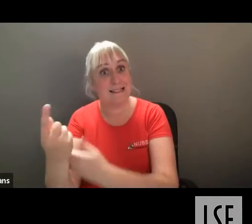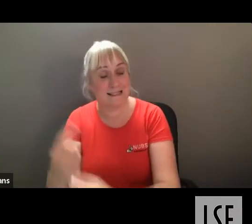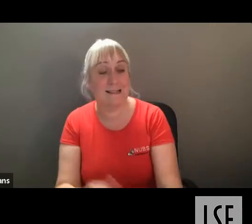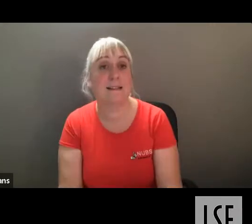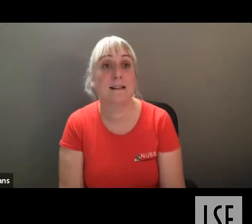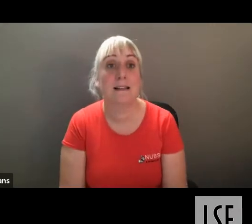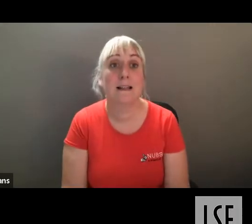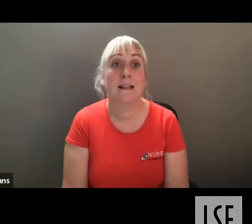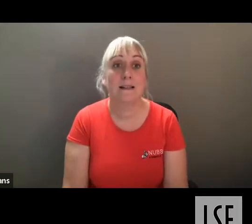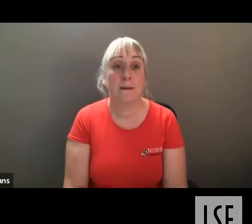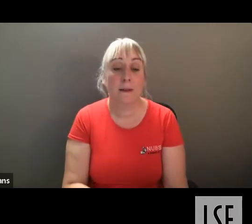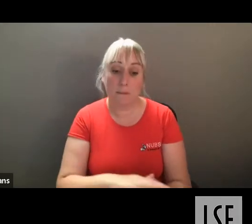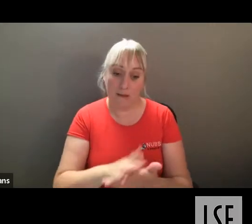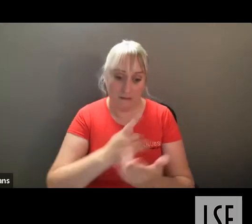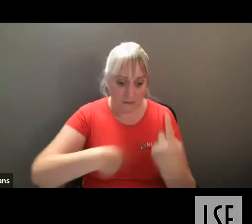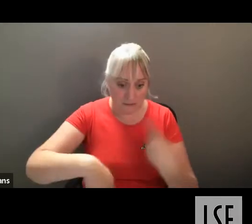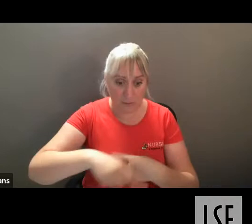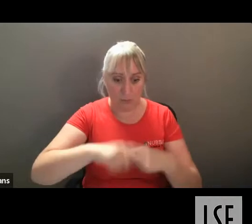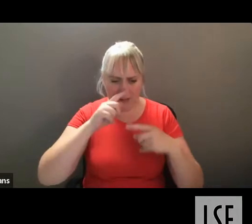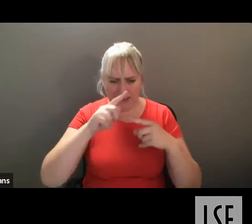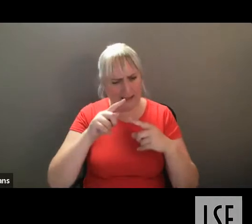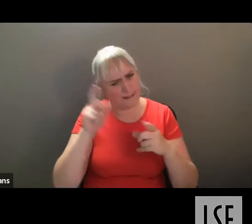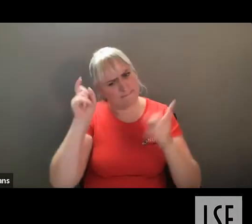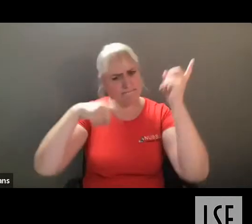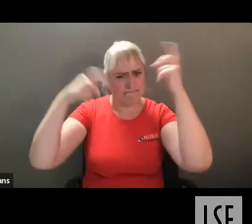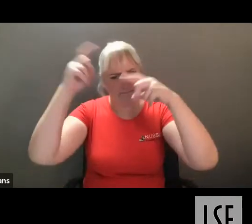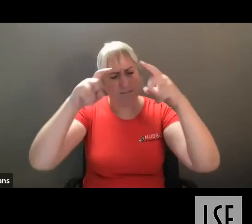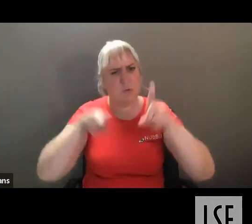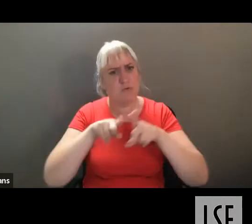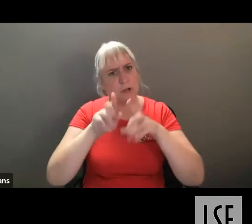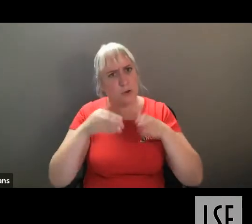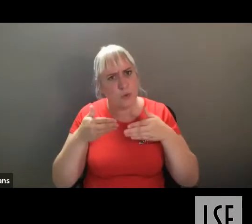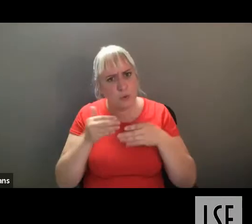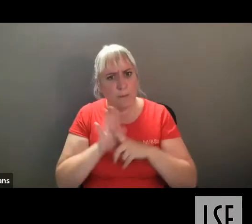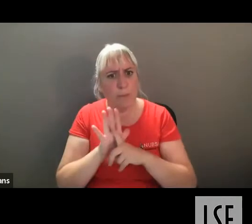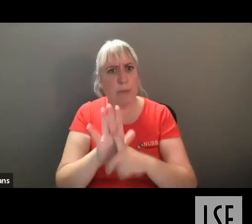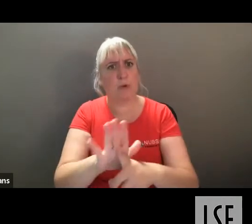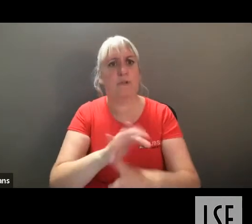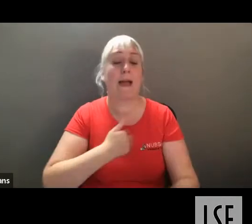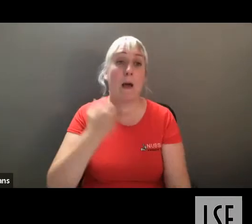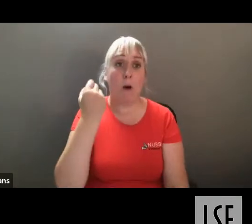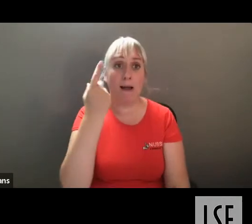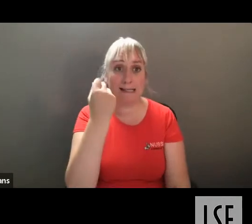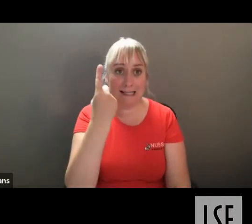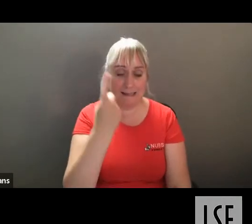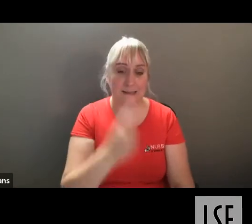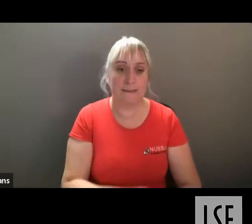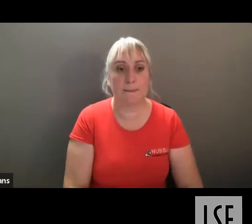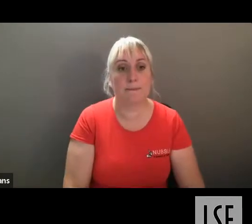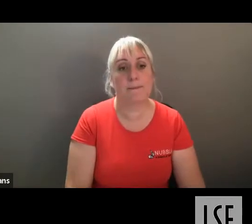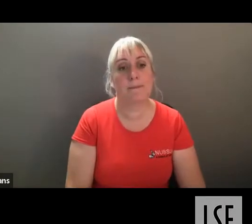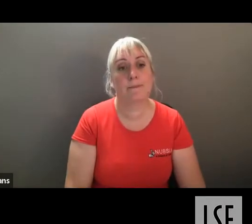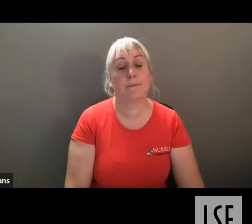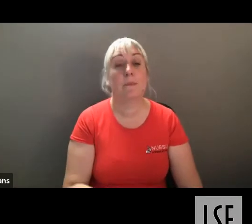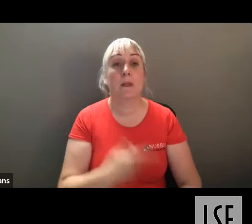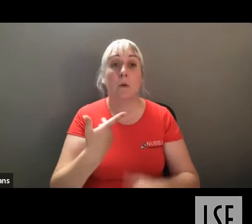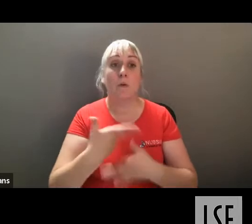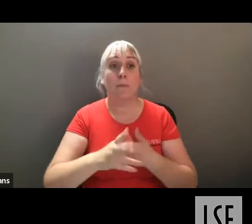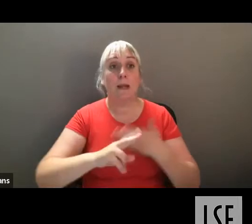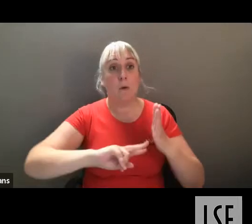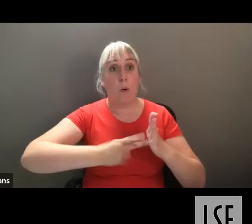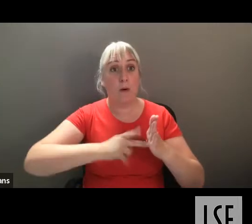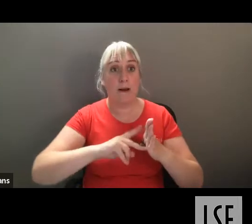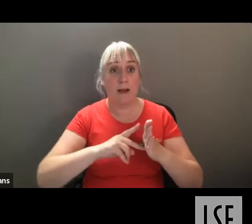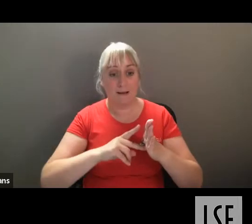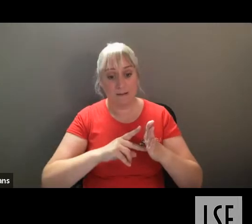really press forward with these ideas. We organised an event for the Commission in